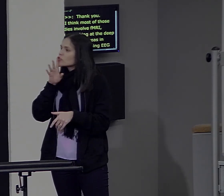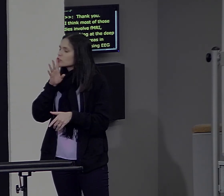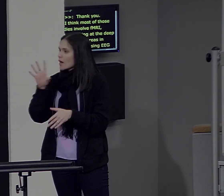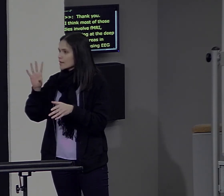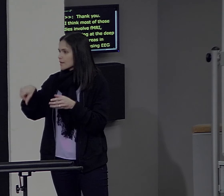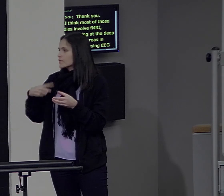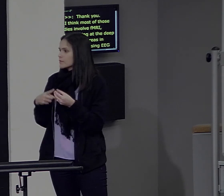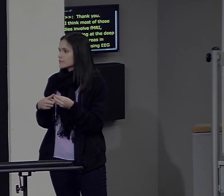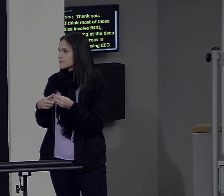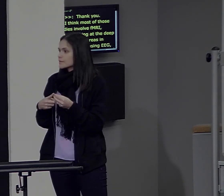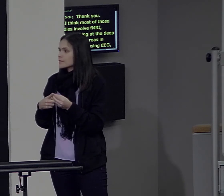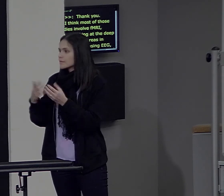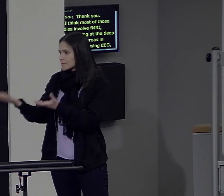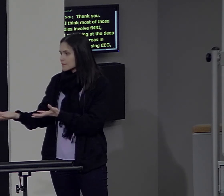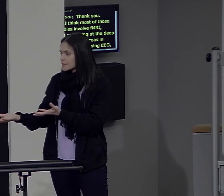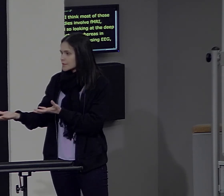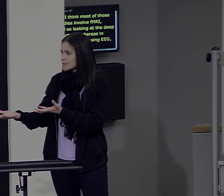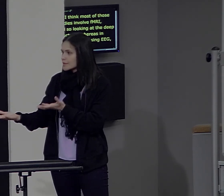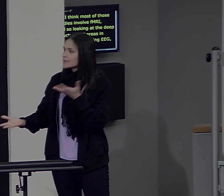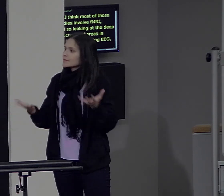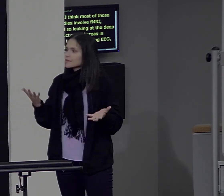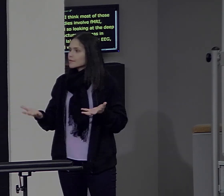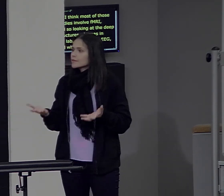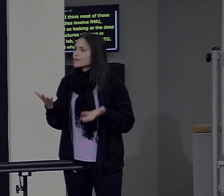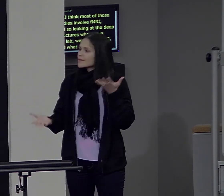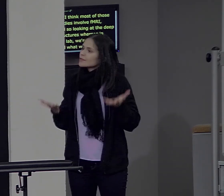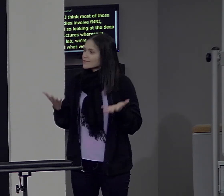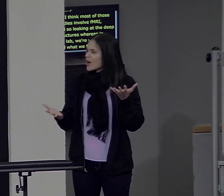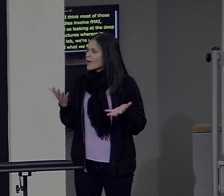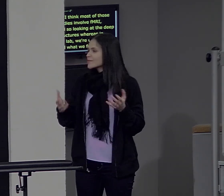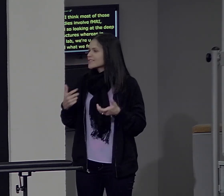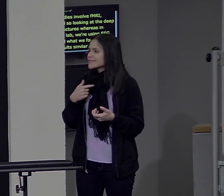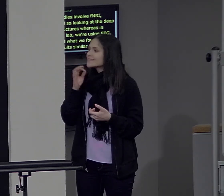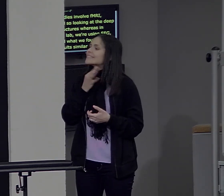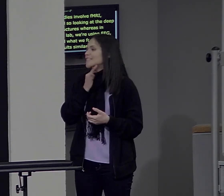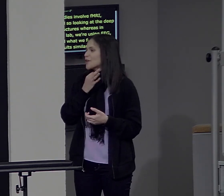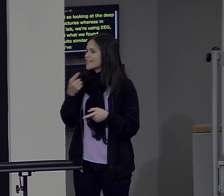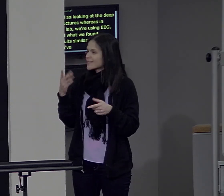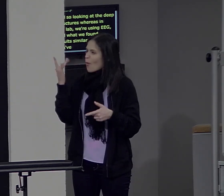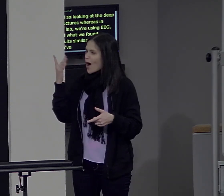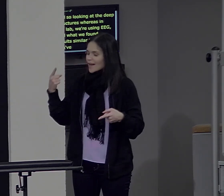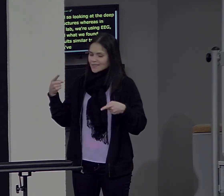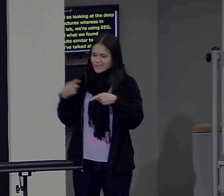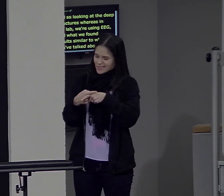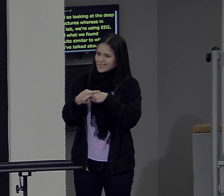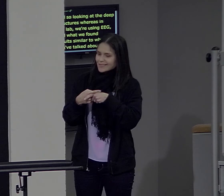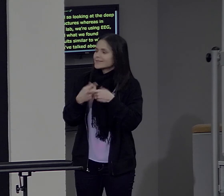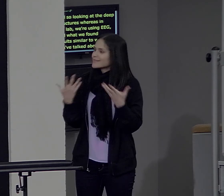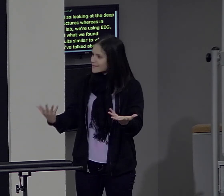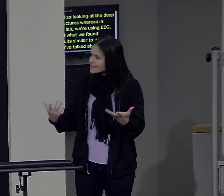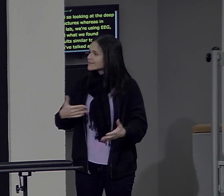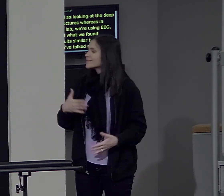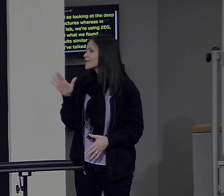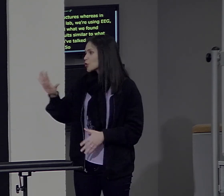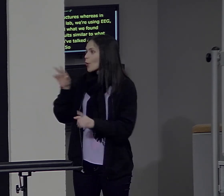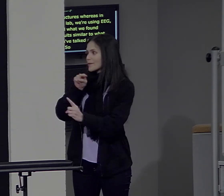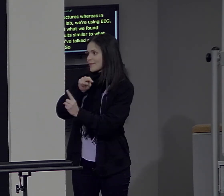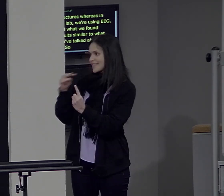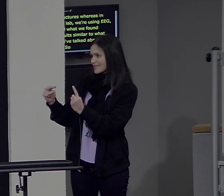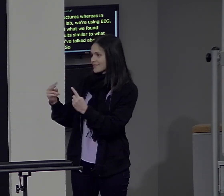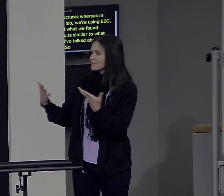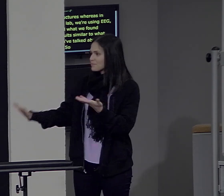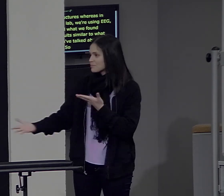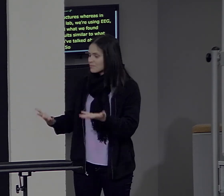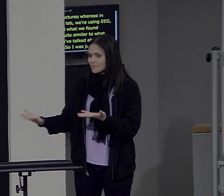and we found results similar to what you've been talking about today. So I was just curious about the